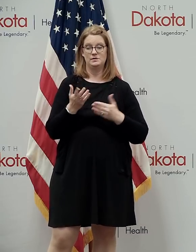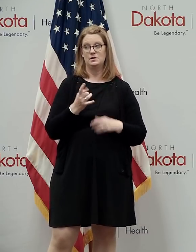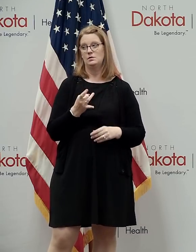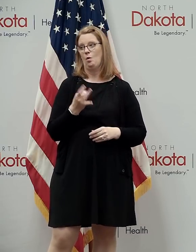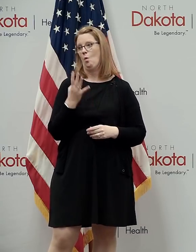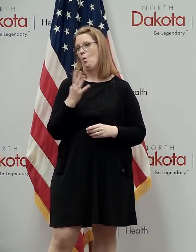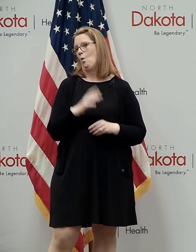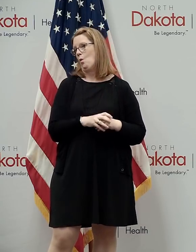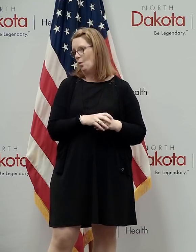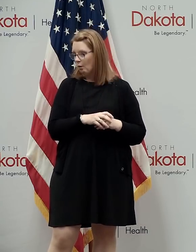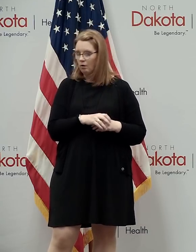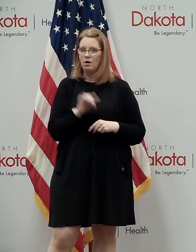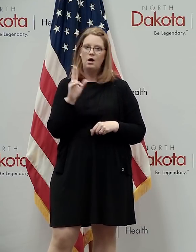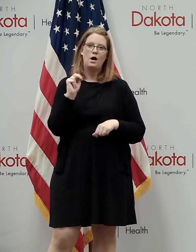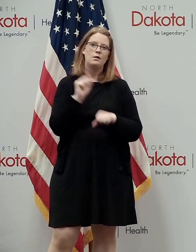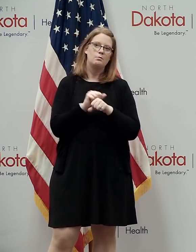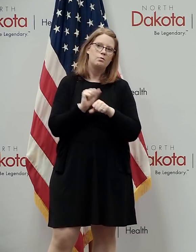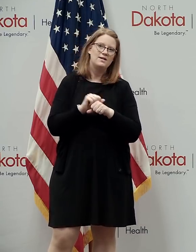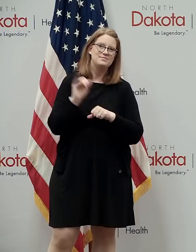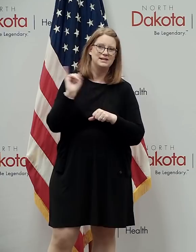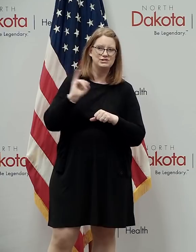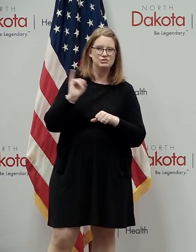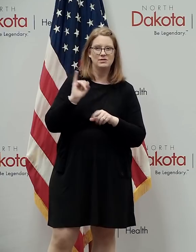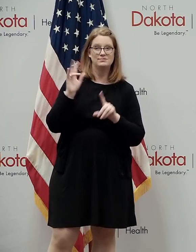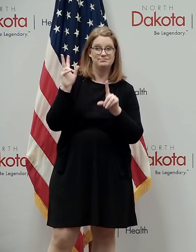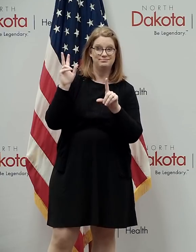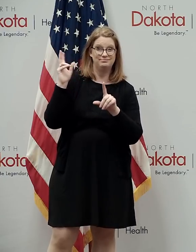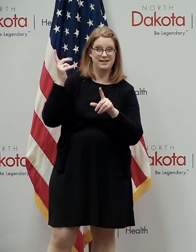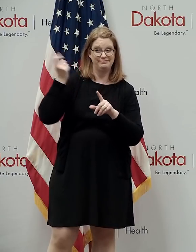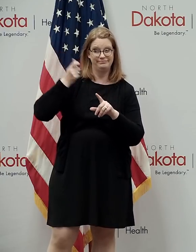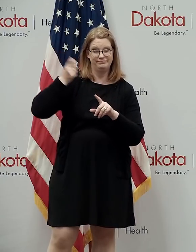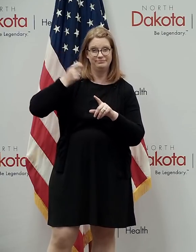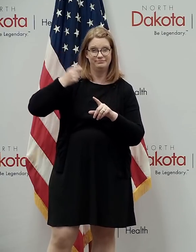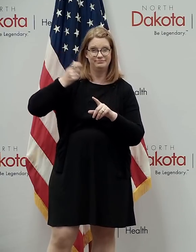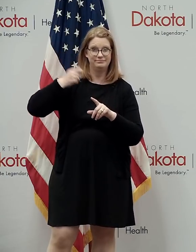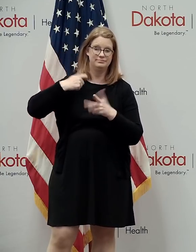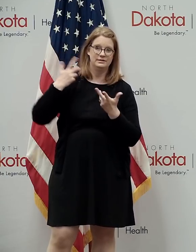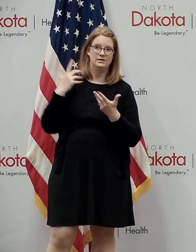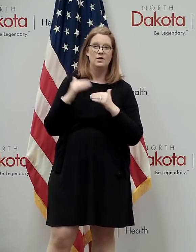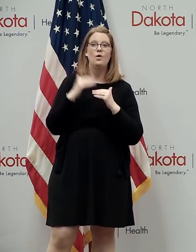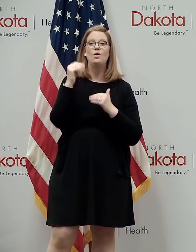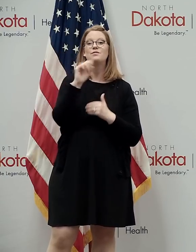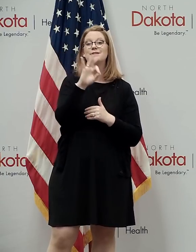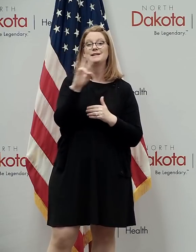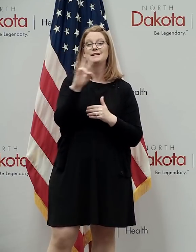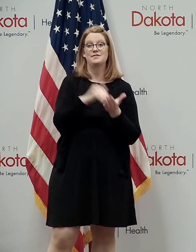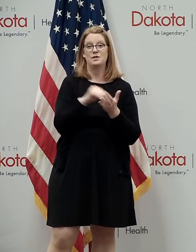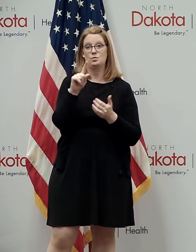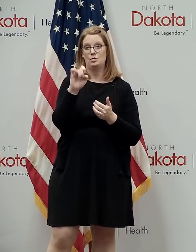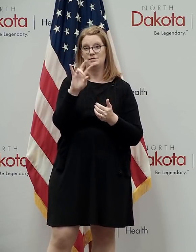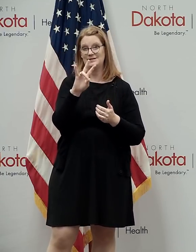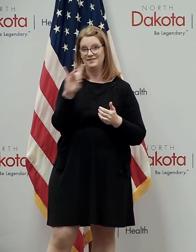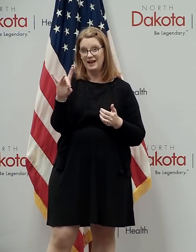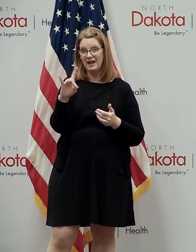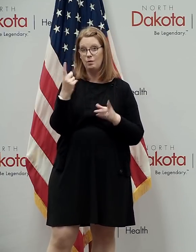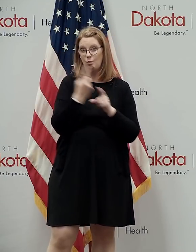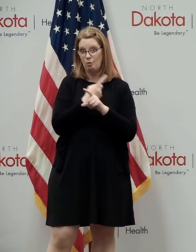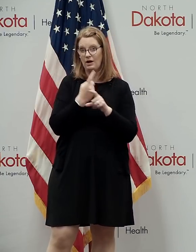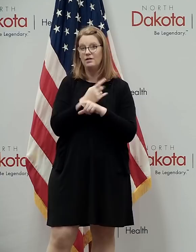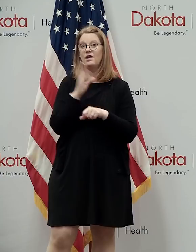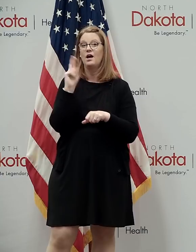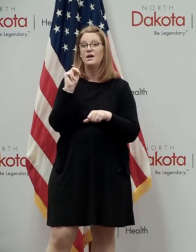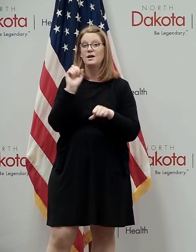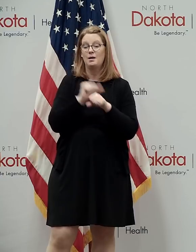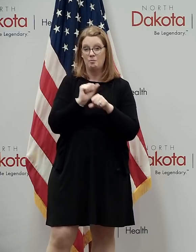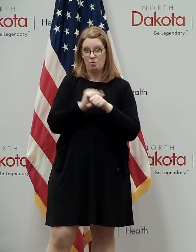unprecedented number of unemployment insurance claims. As we know, in total, over 97,178 regular unemployment claims have